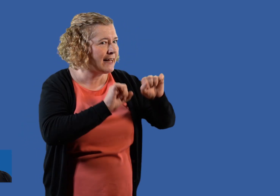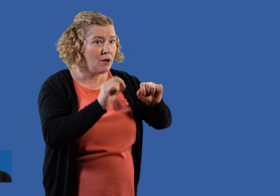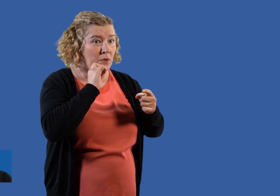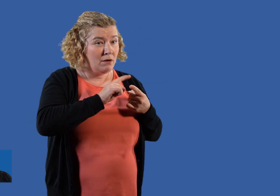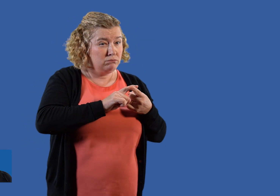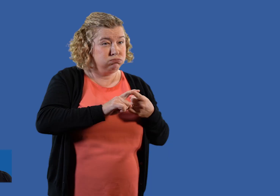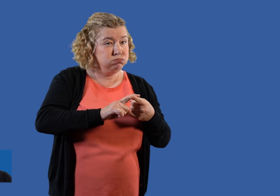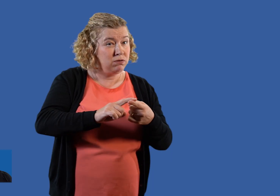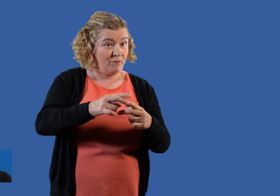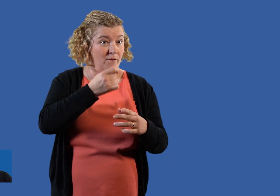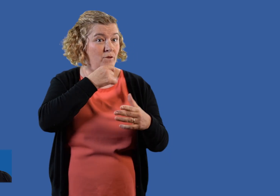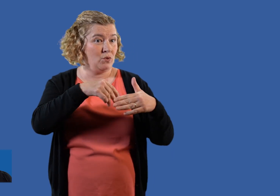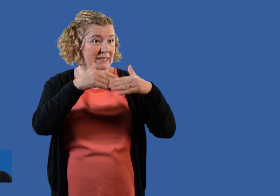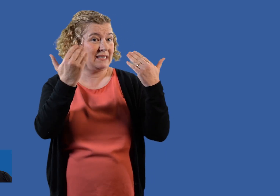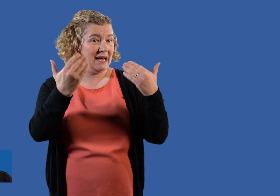this could last for quite a few days.